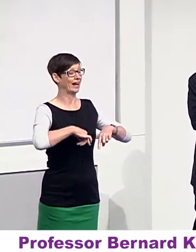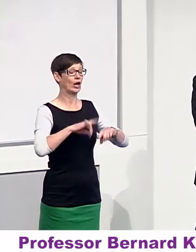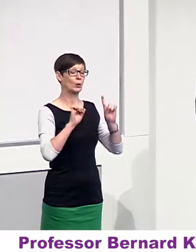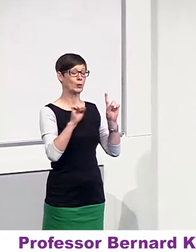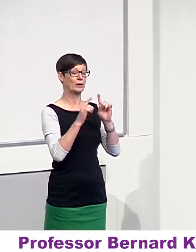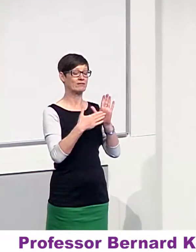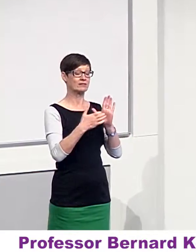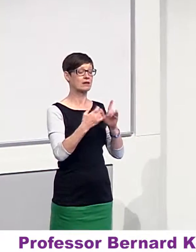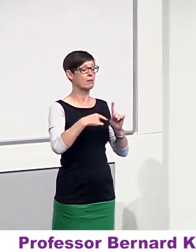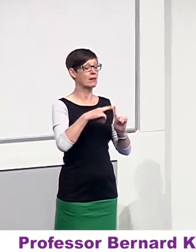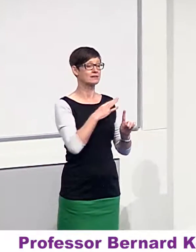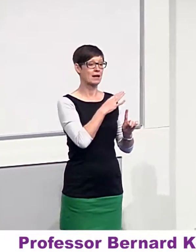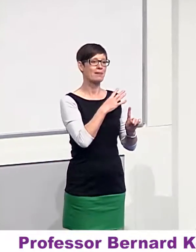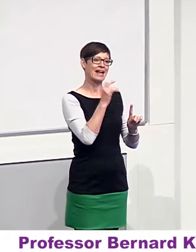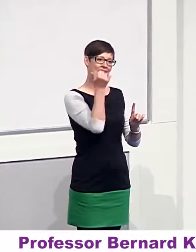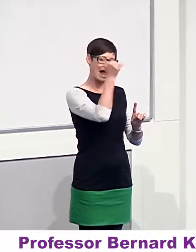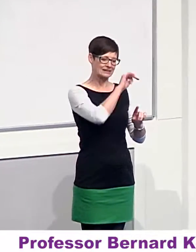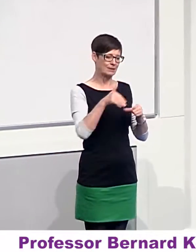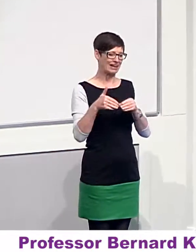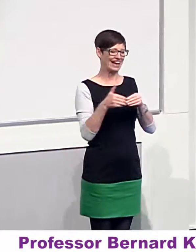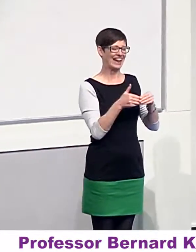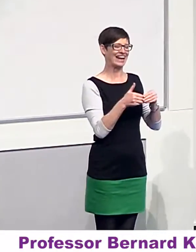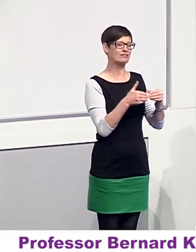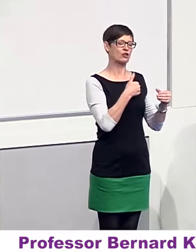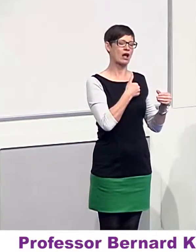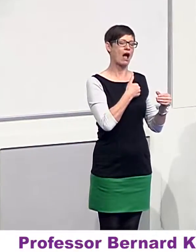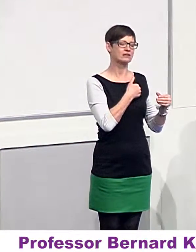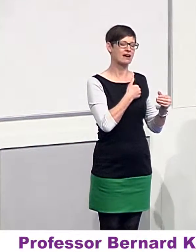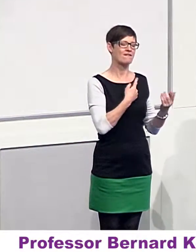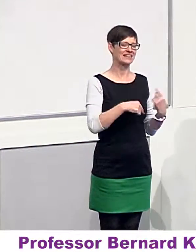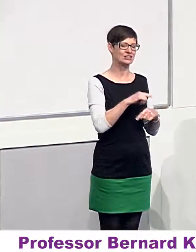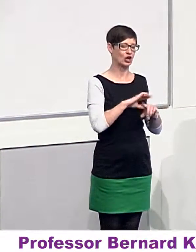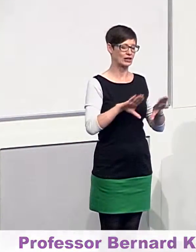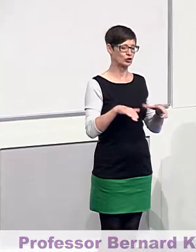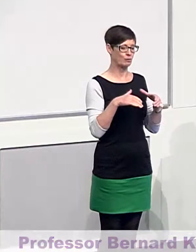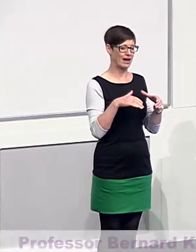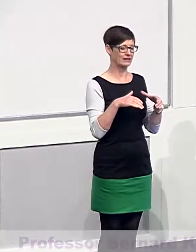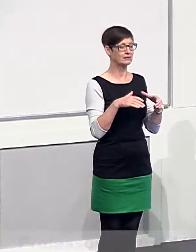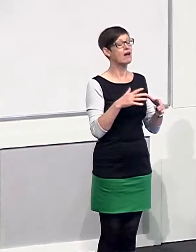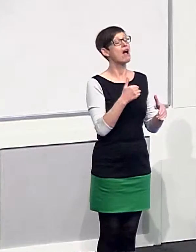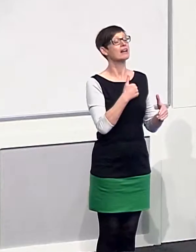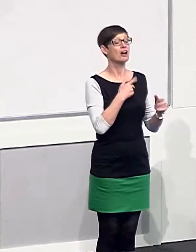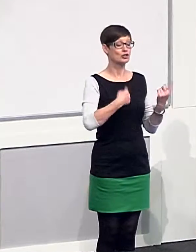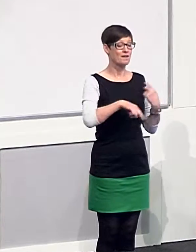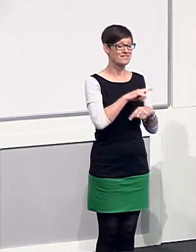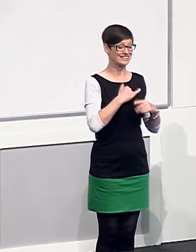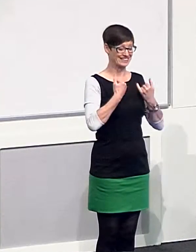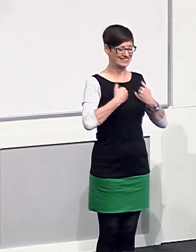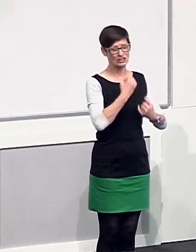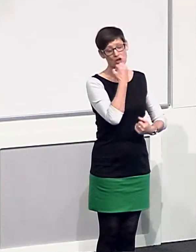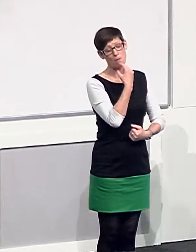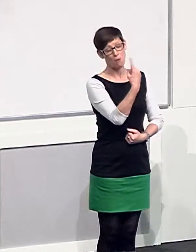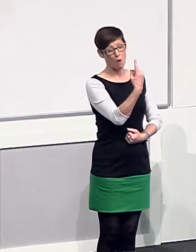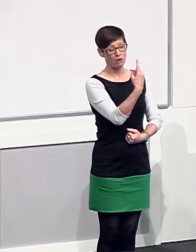the academic lead for the cardiovascular domain. Cardiovascular disease is the #1 cause of death